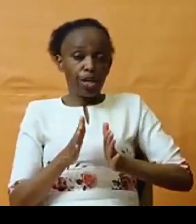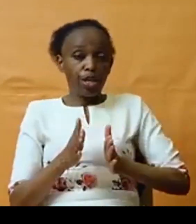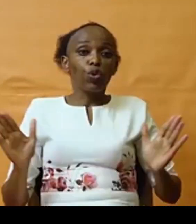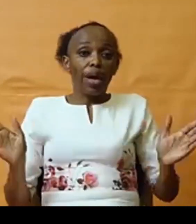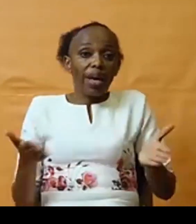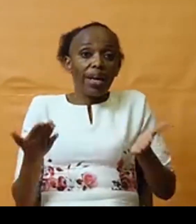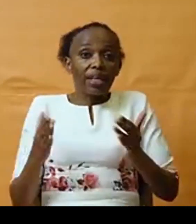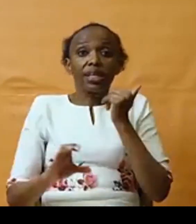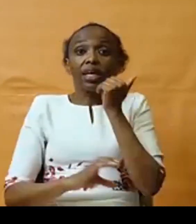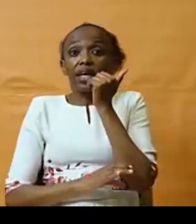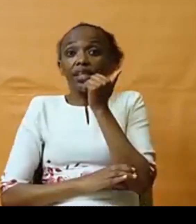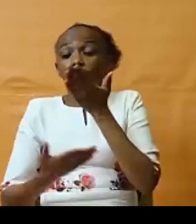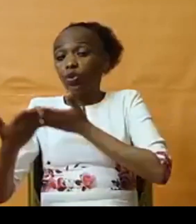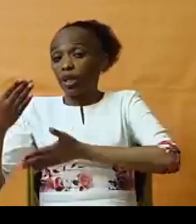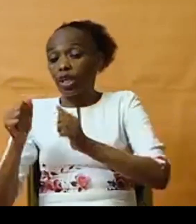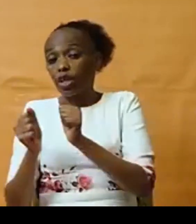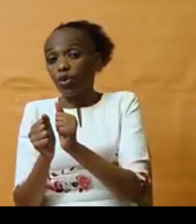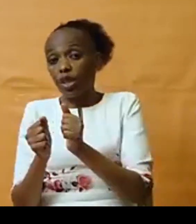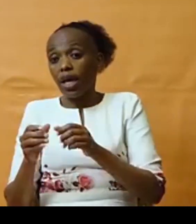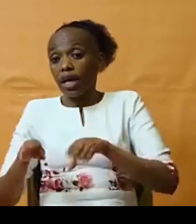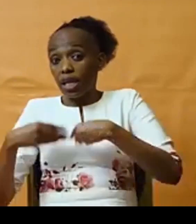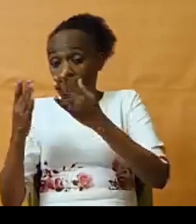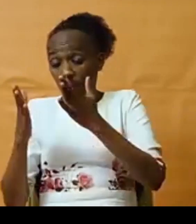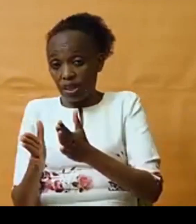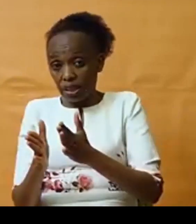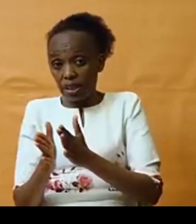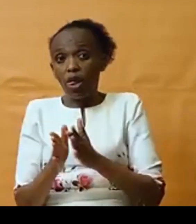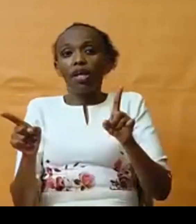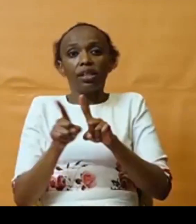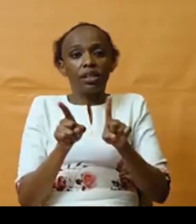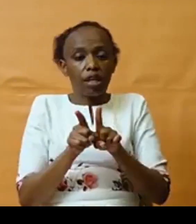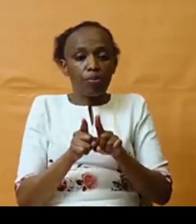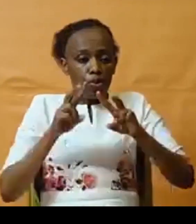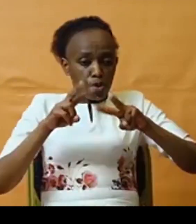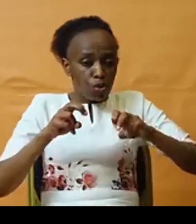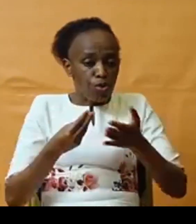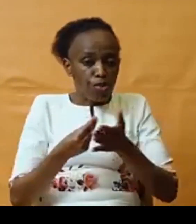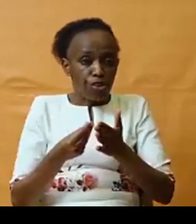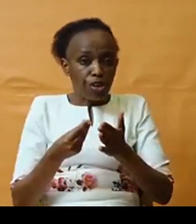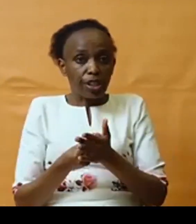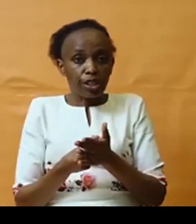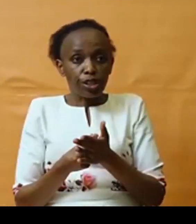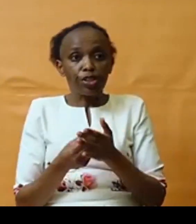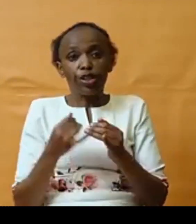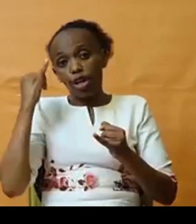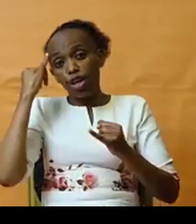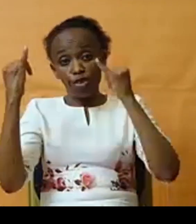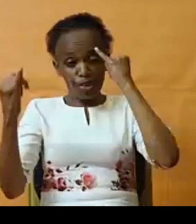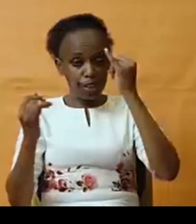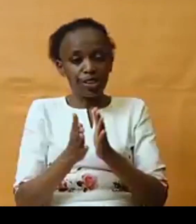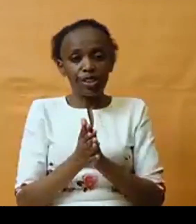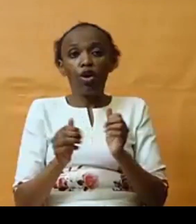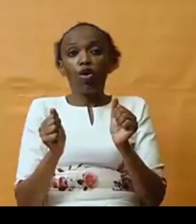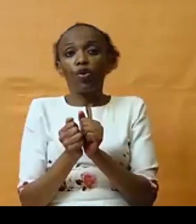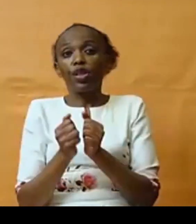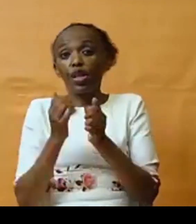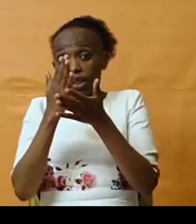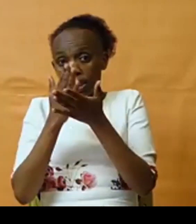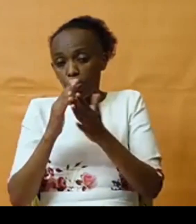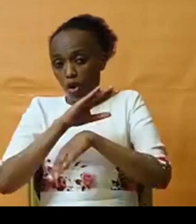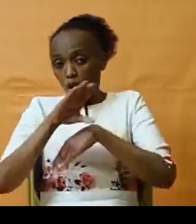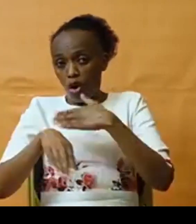creditors and avoid litigations, also exploring financial innovations, which a number of other countries around the world have been